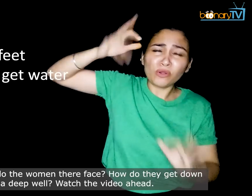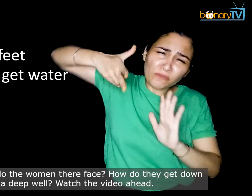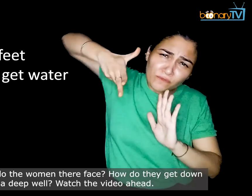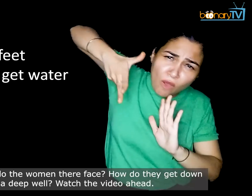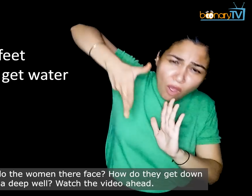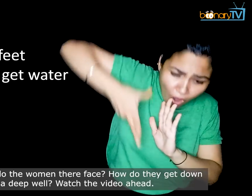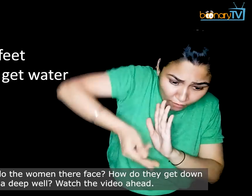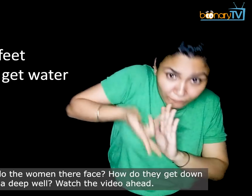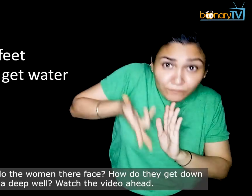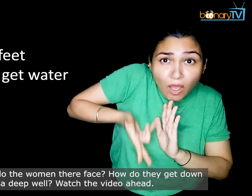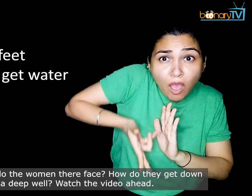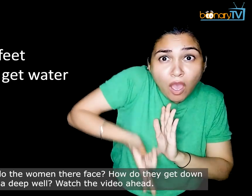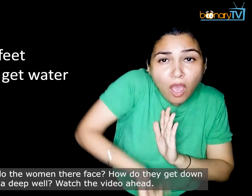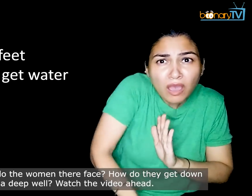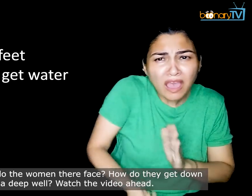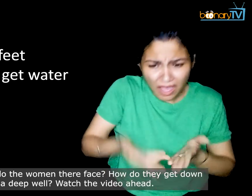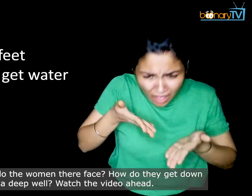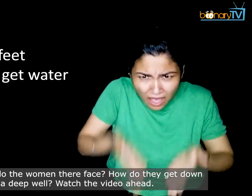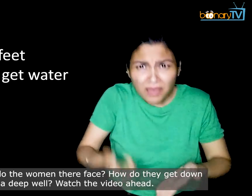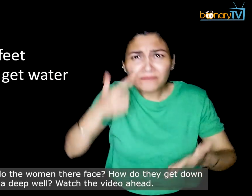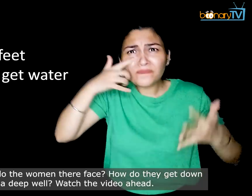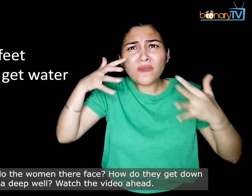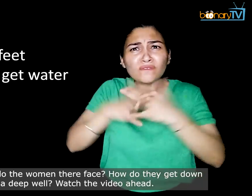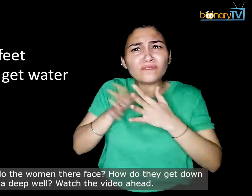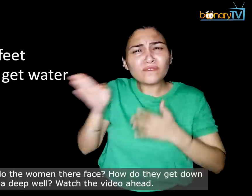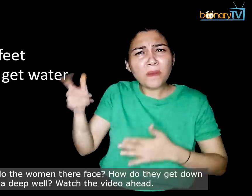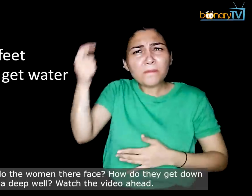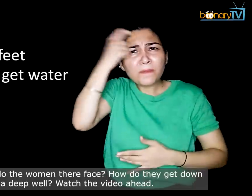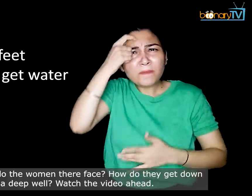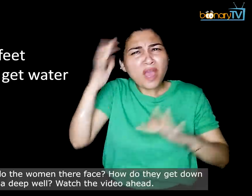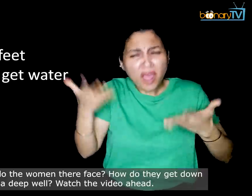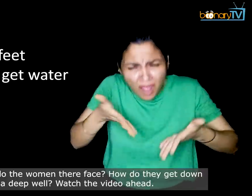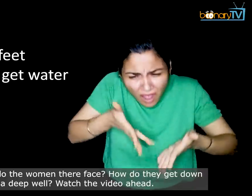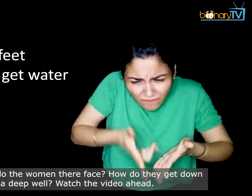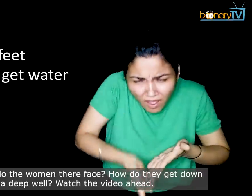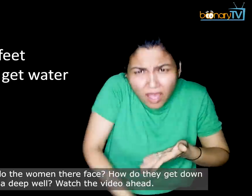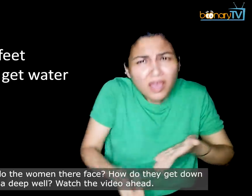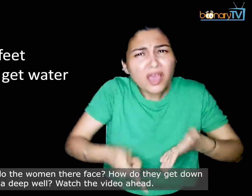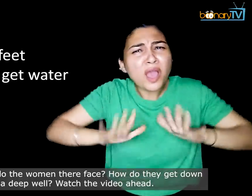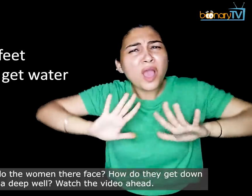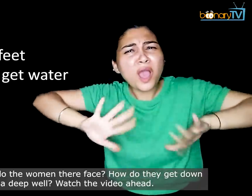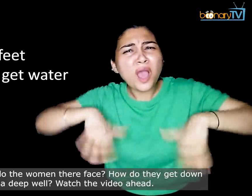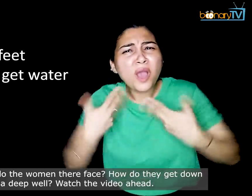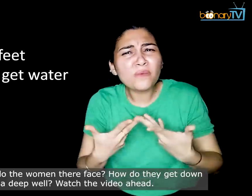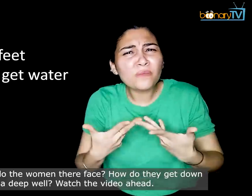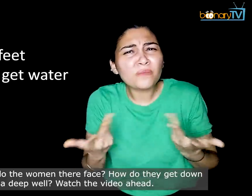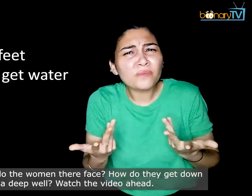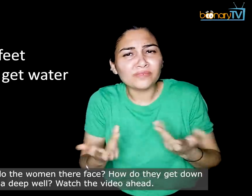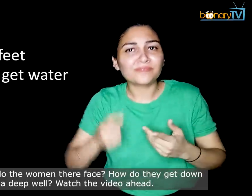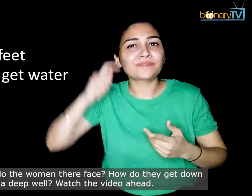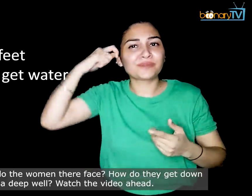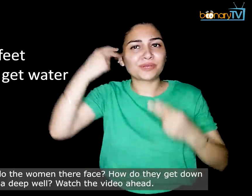What problems do the women there face? How do they get down such a deep well? Watch the video